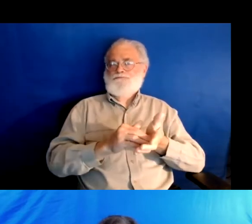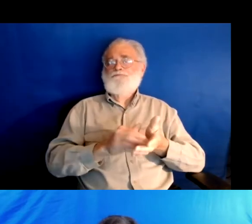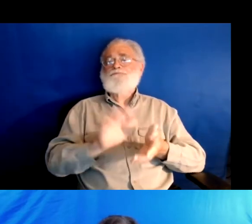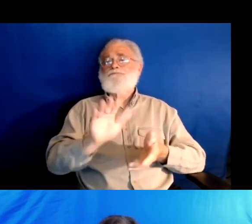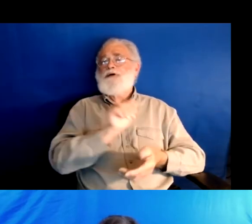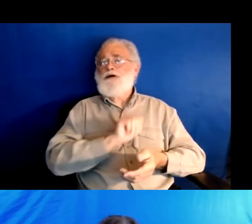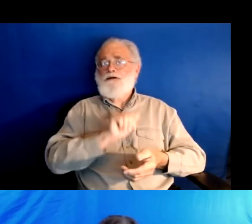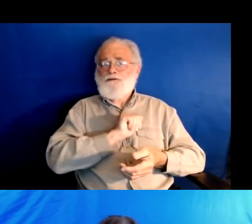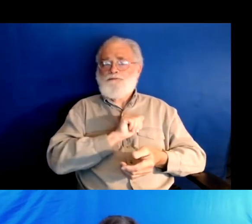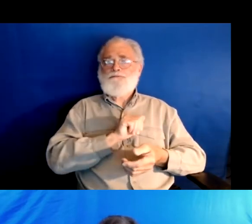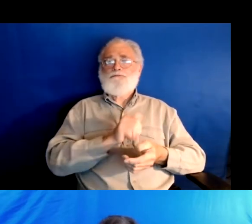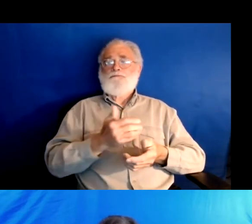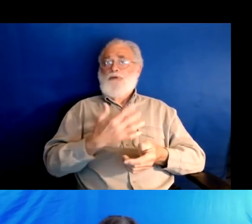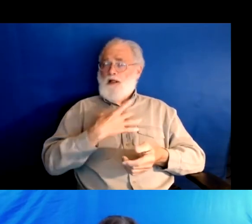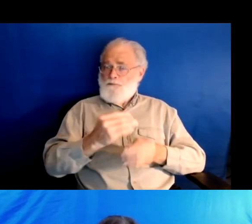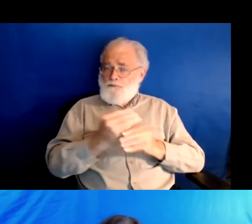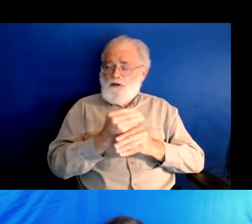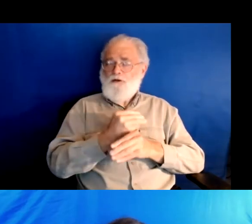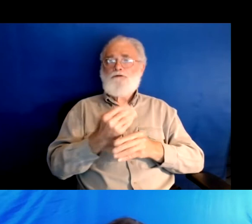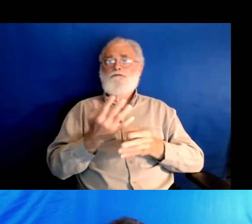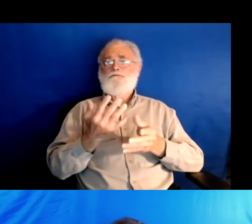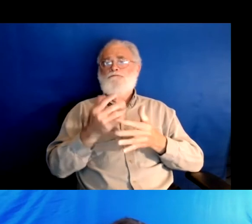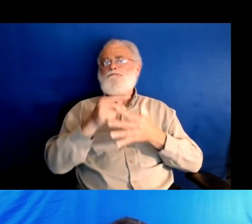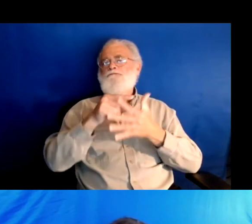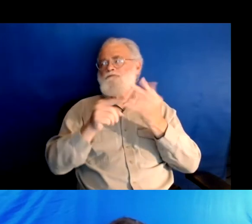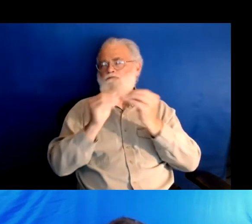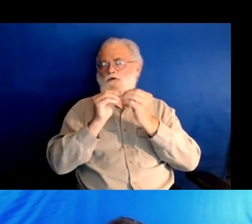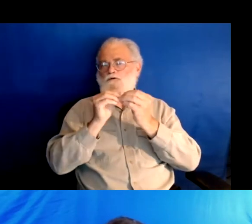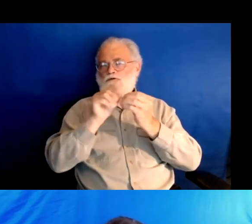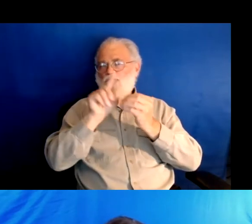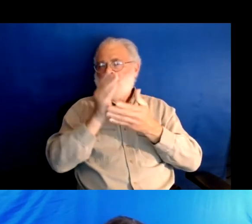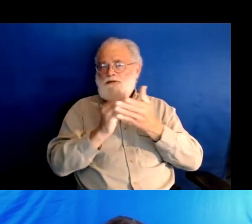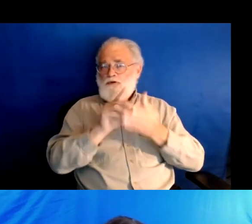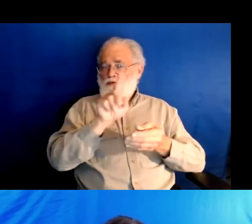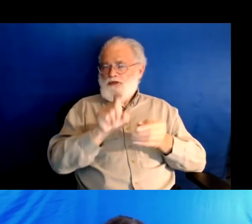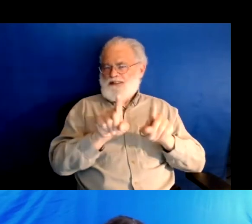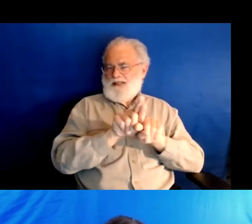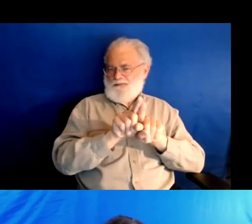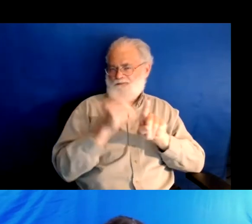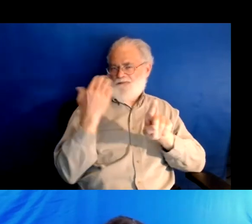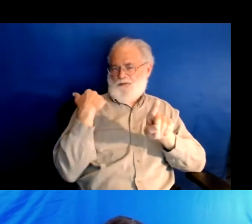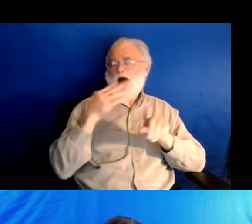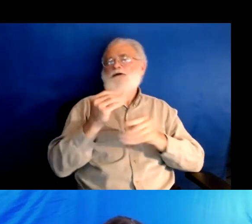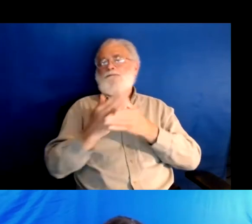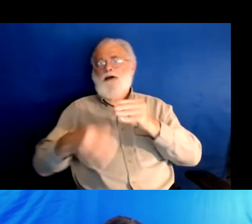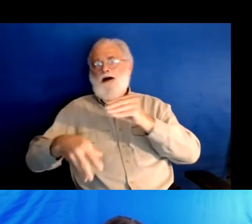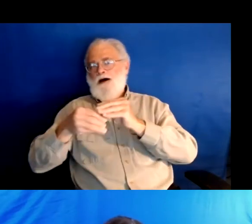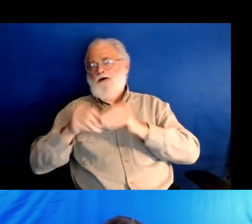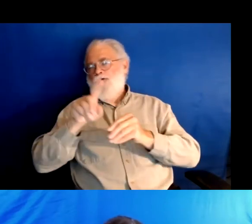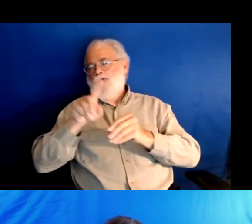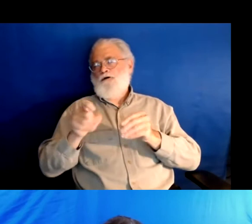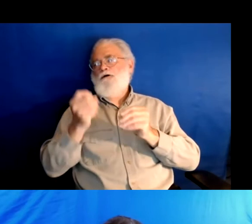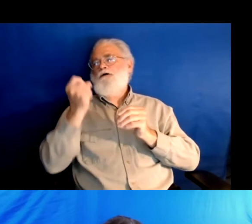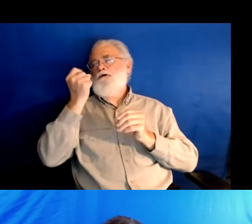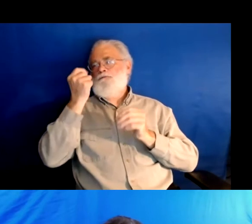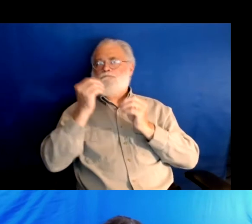And then ask the students again about their attitudes. Do you like math? You know, more of similar